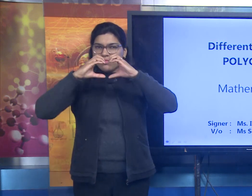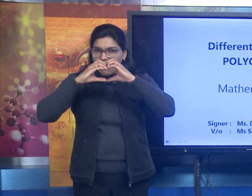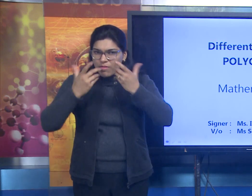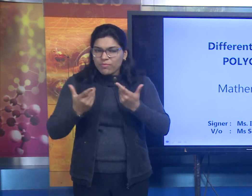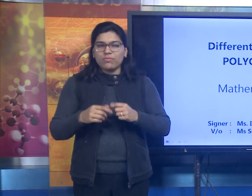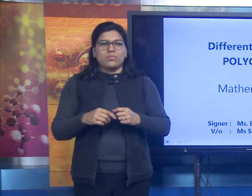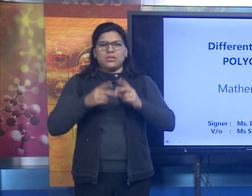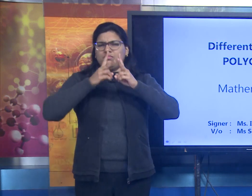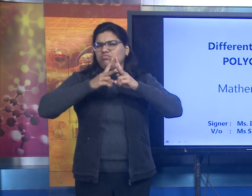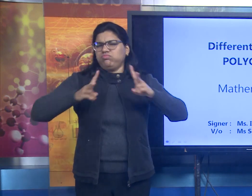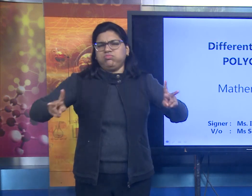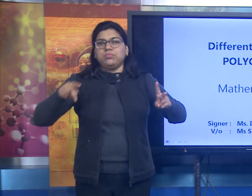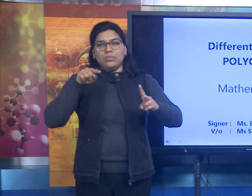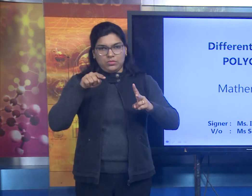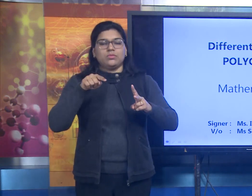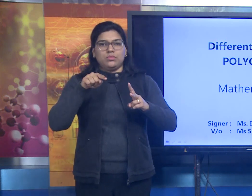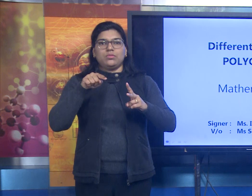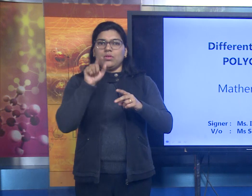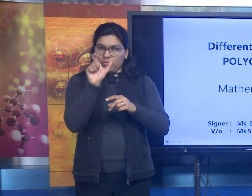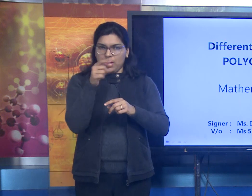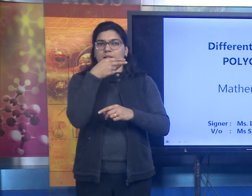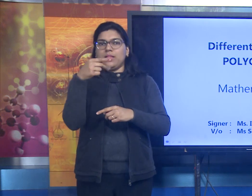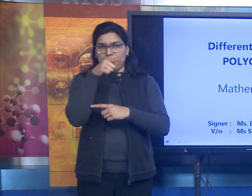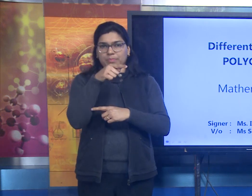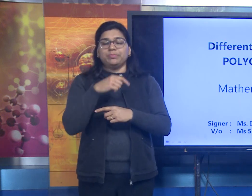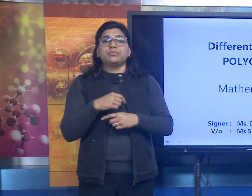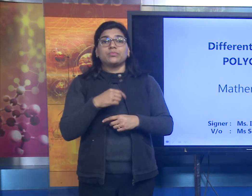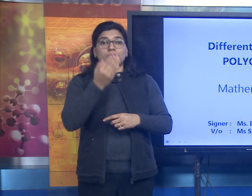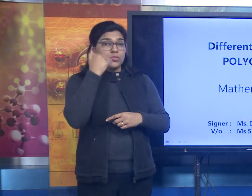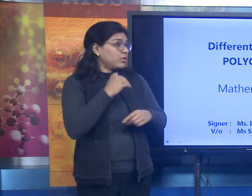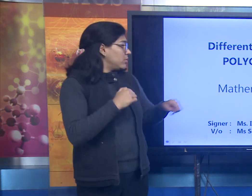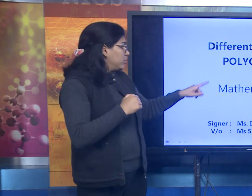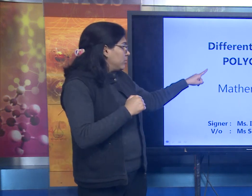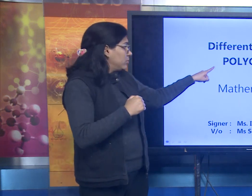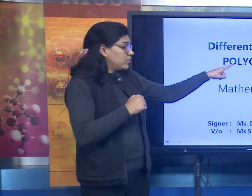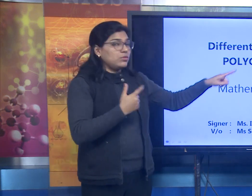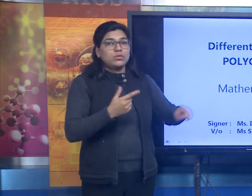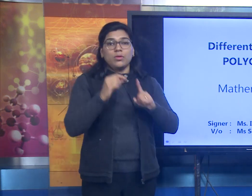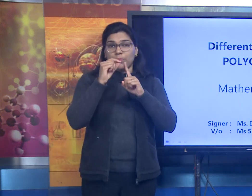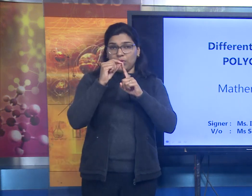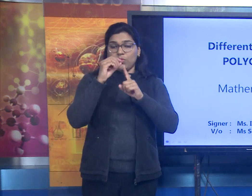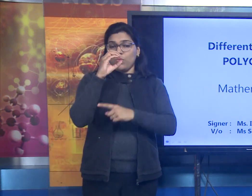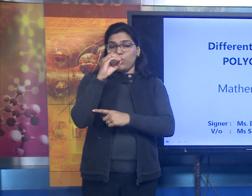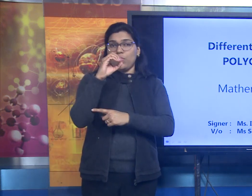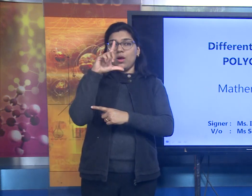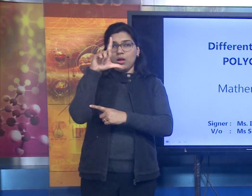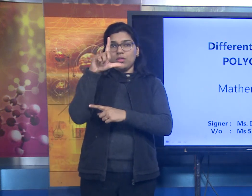circle, square, rectangle. All these different shapes, these are called as